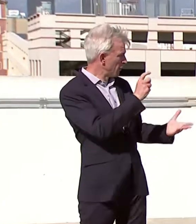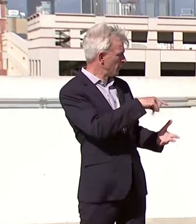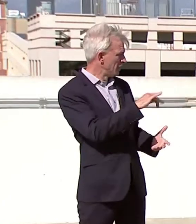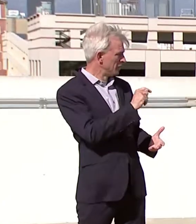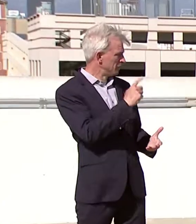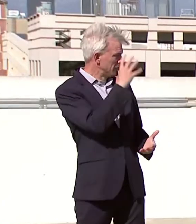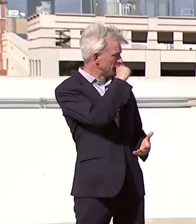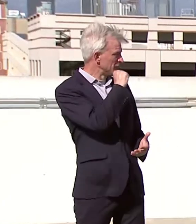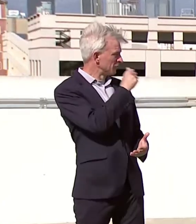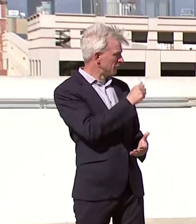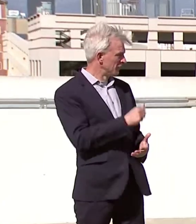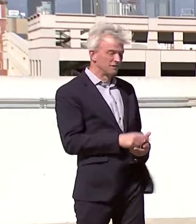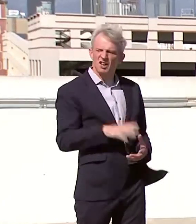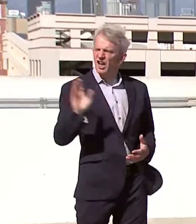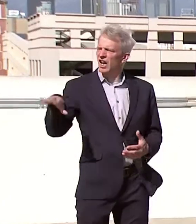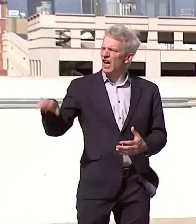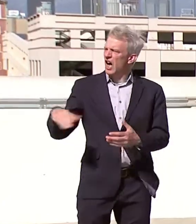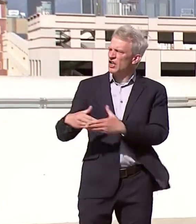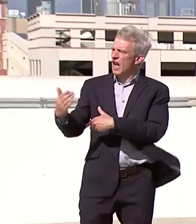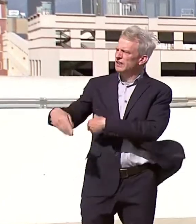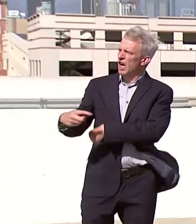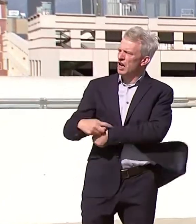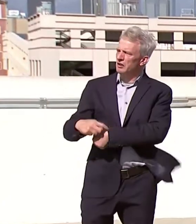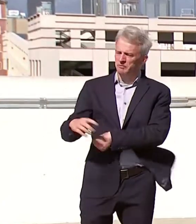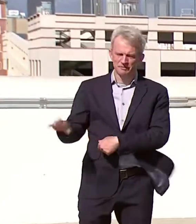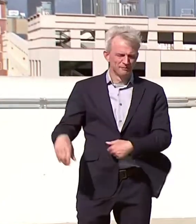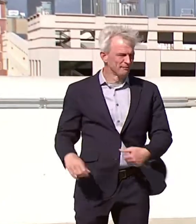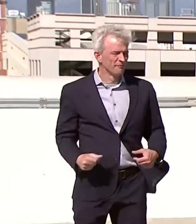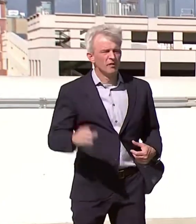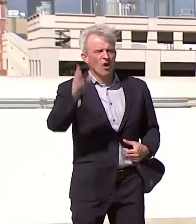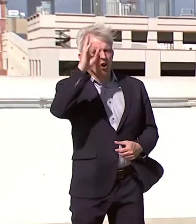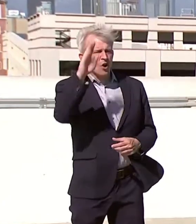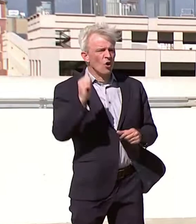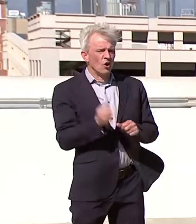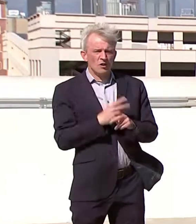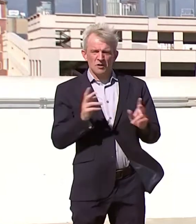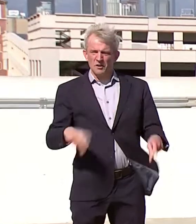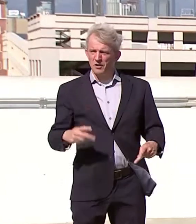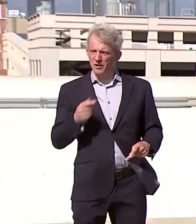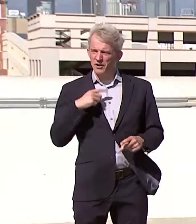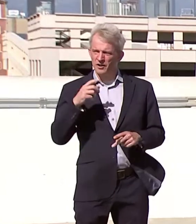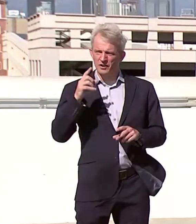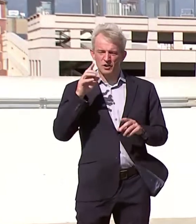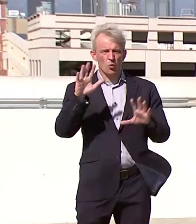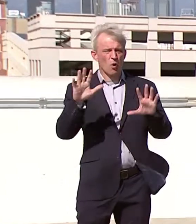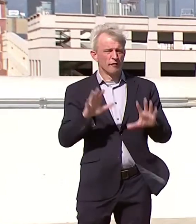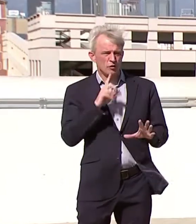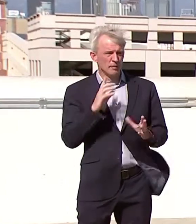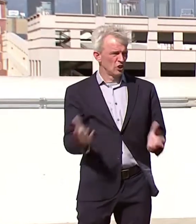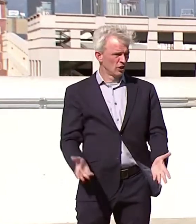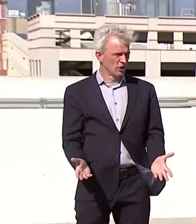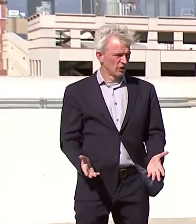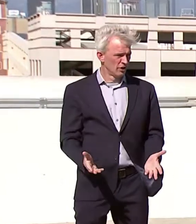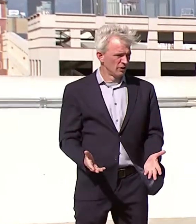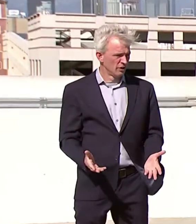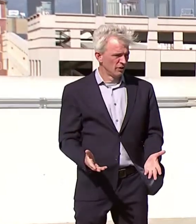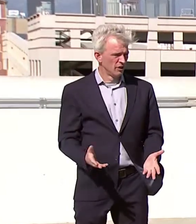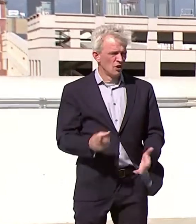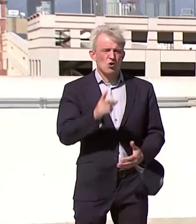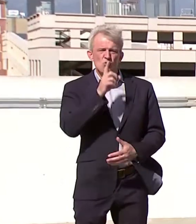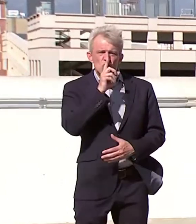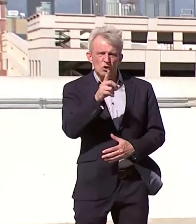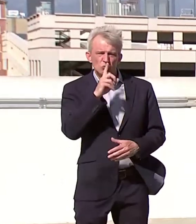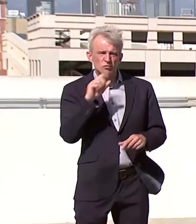okay. Next time. Oh, hello, everyone. It is absolutely wonderful to be here. It is really, truly